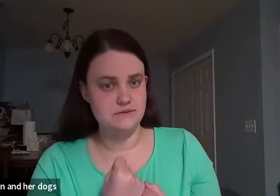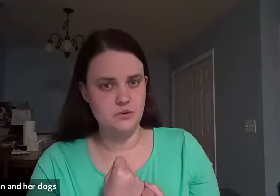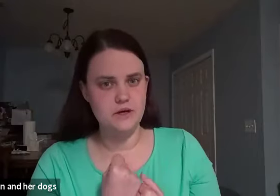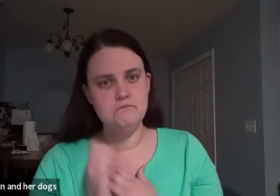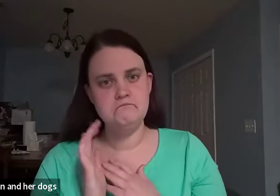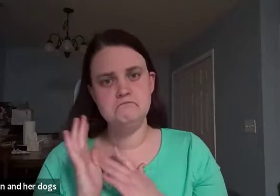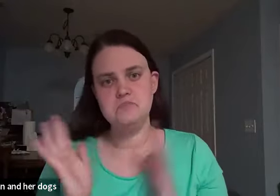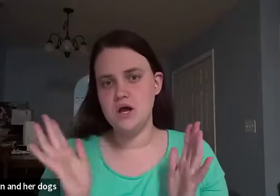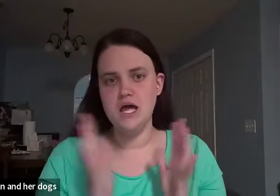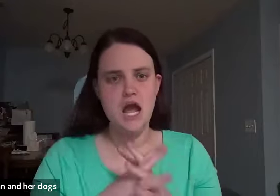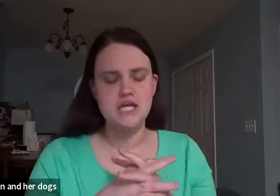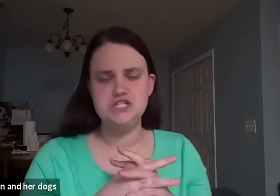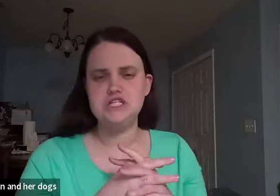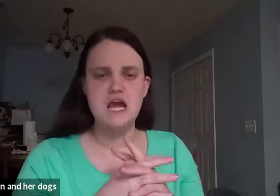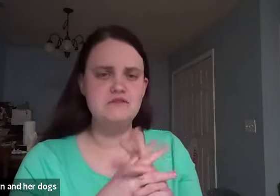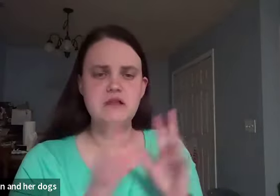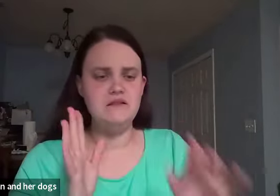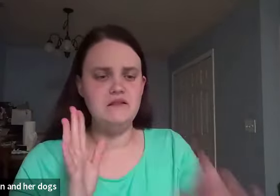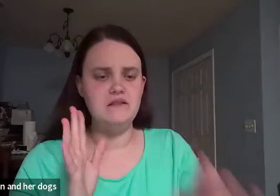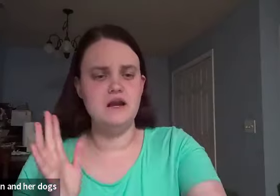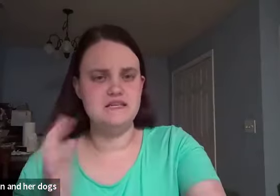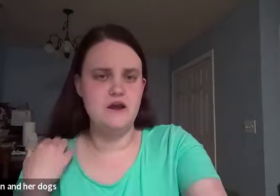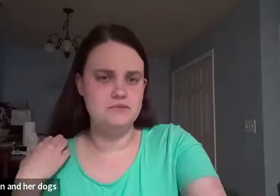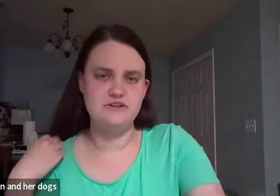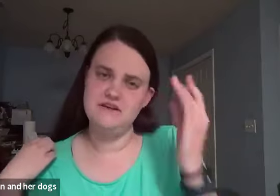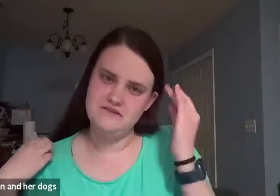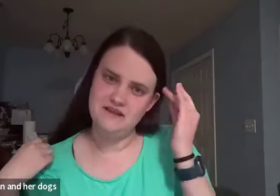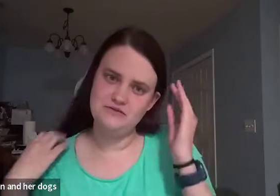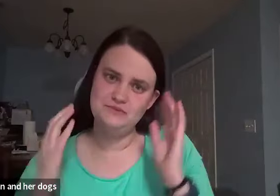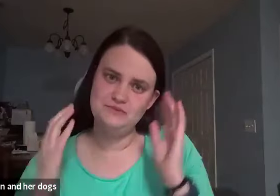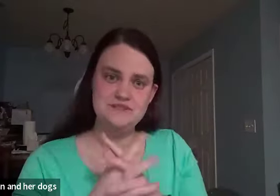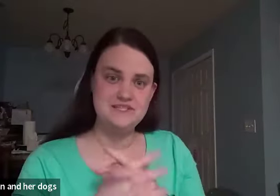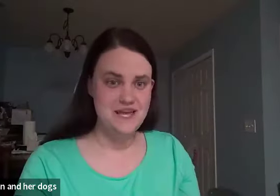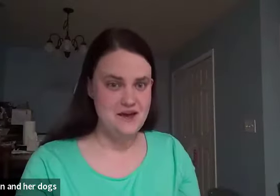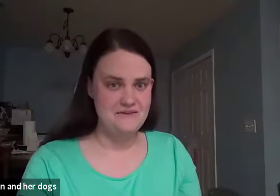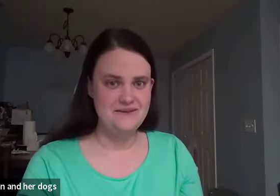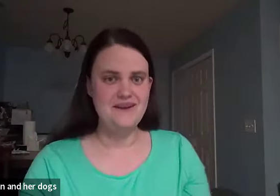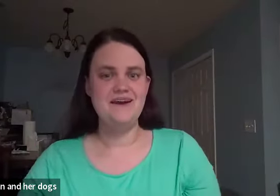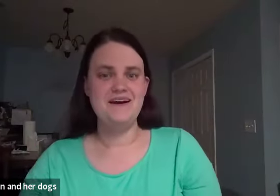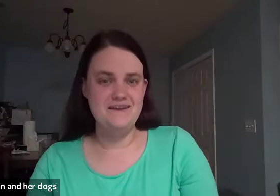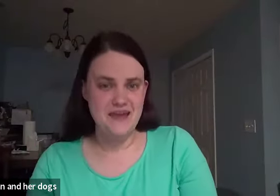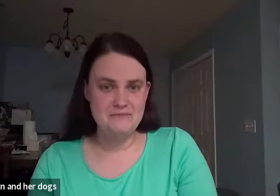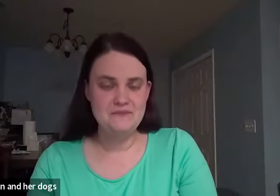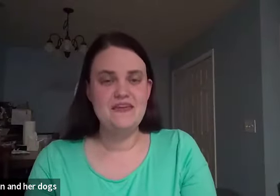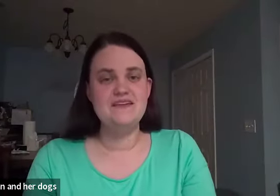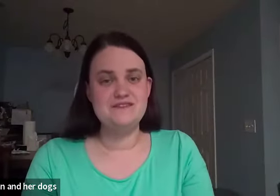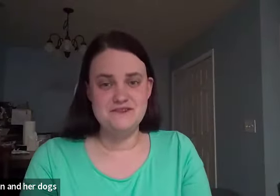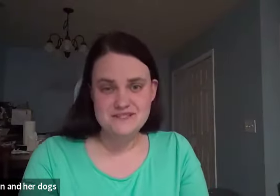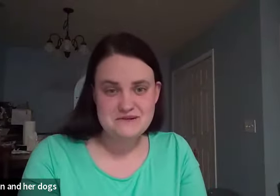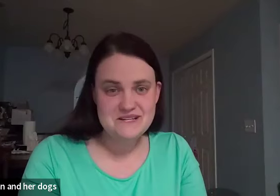that support, but it's just kind of like letting you guys get the opportunity to think it through. So, okay. So the first letter we're